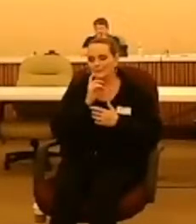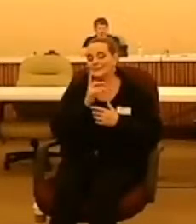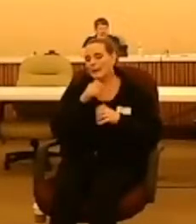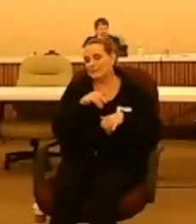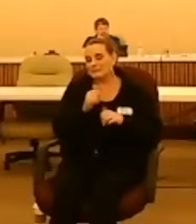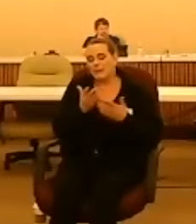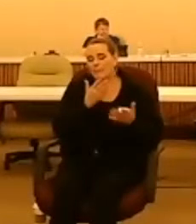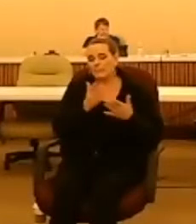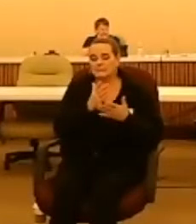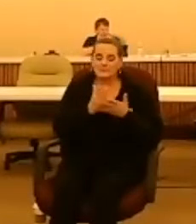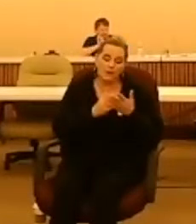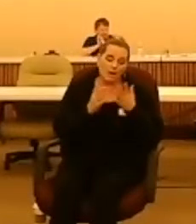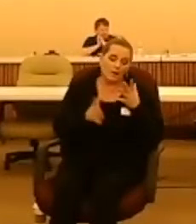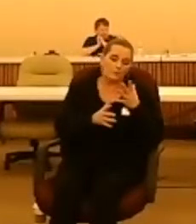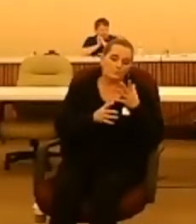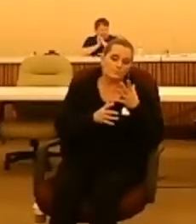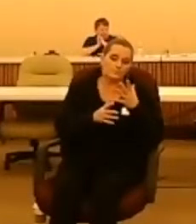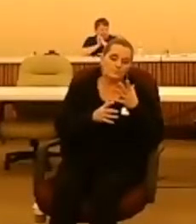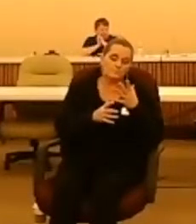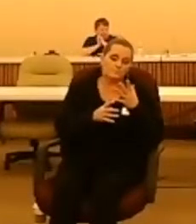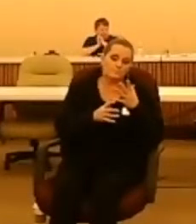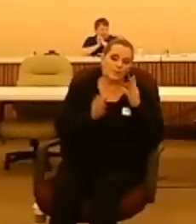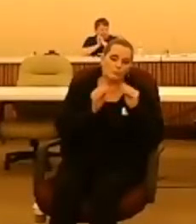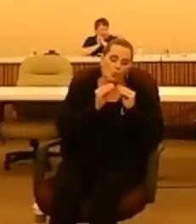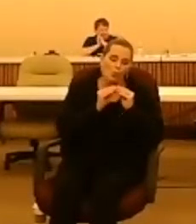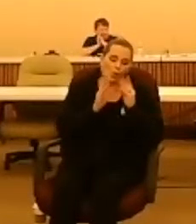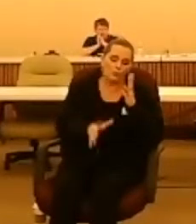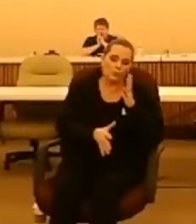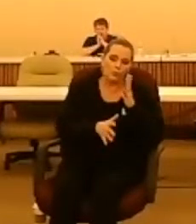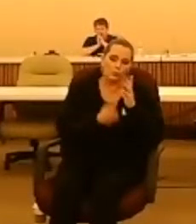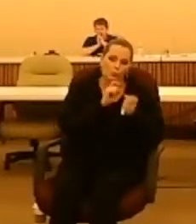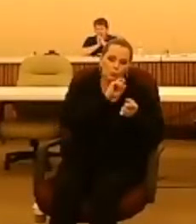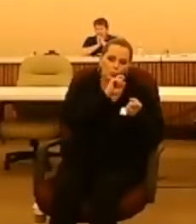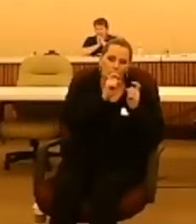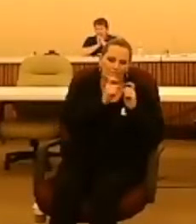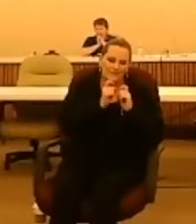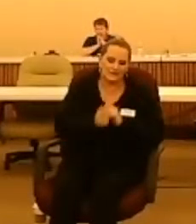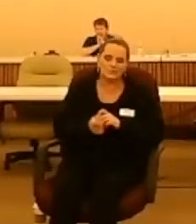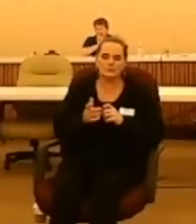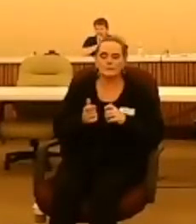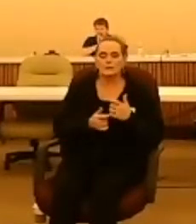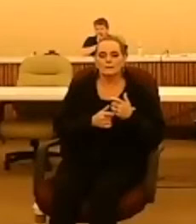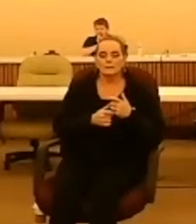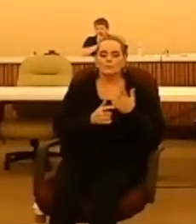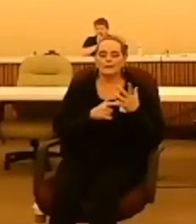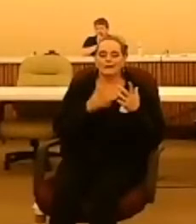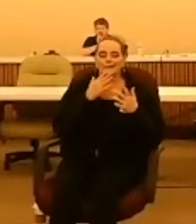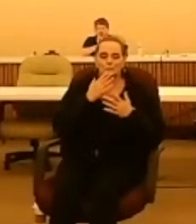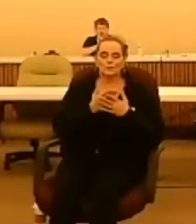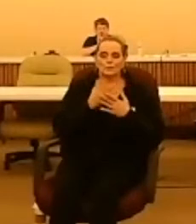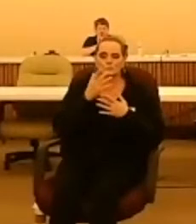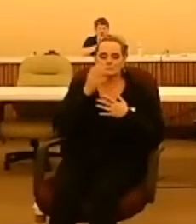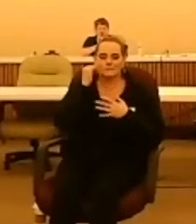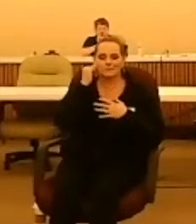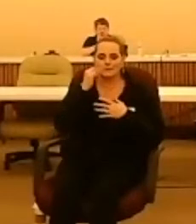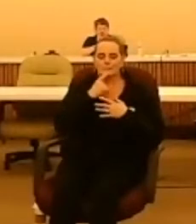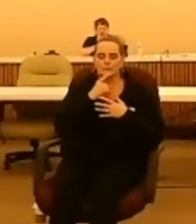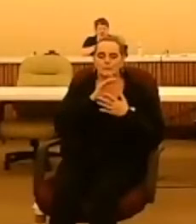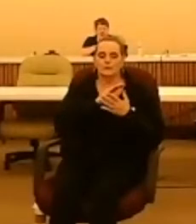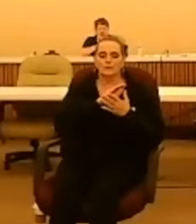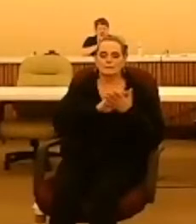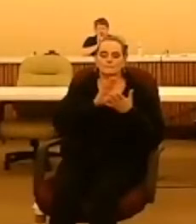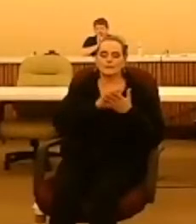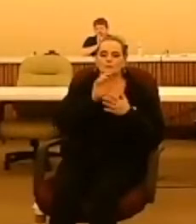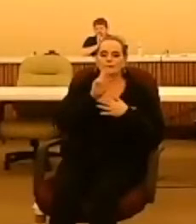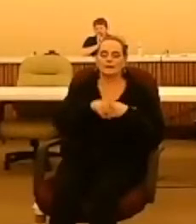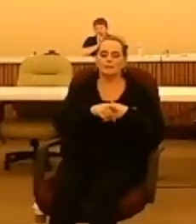be some additional revision, but I think it does a good job of cleaning up our driveway code so